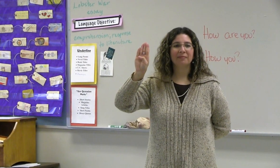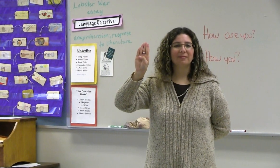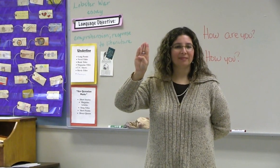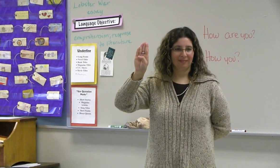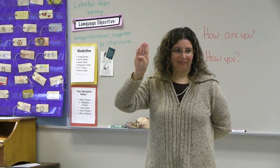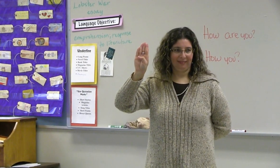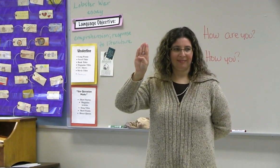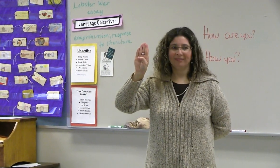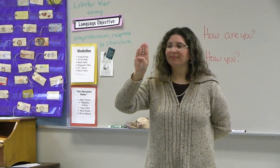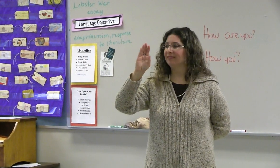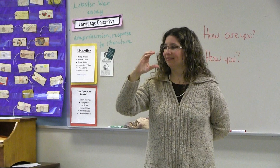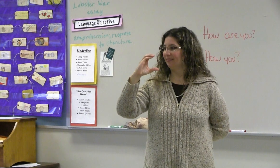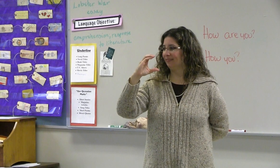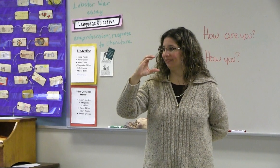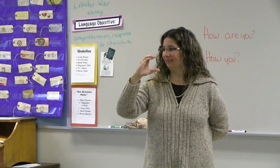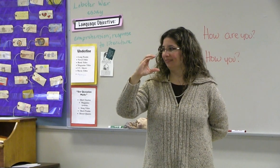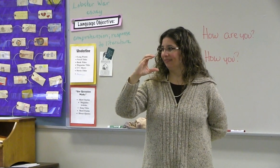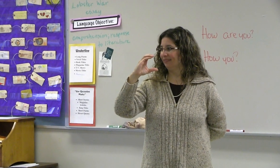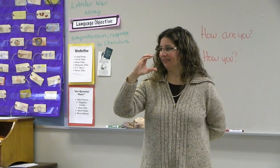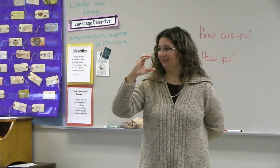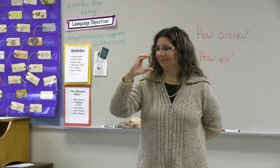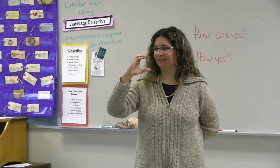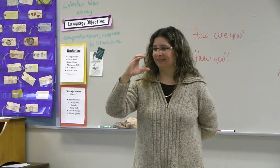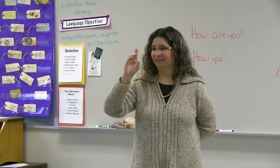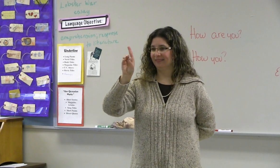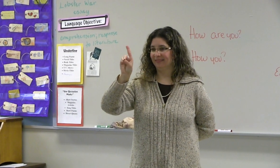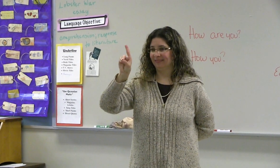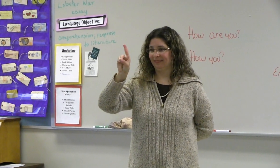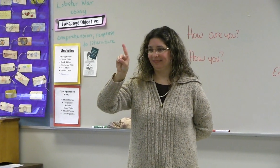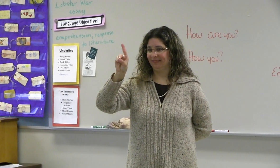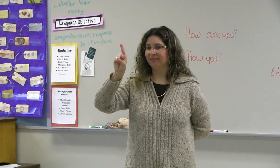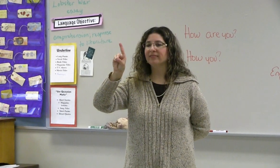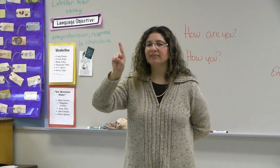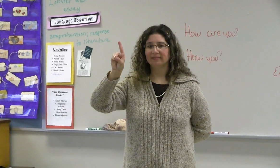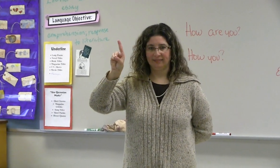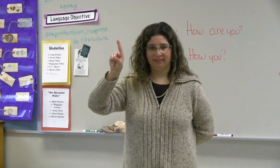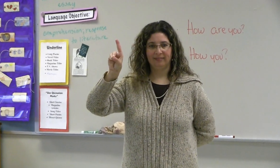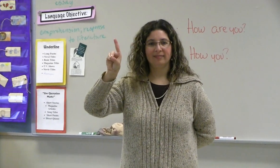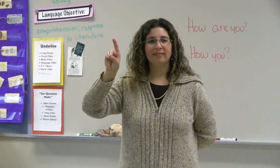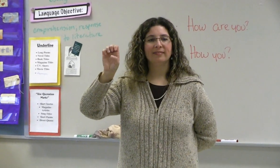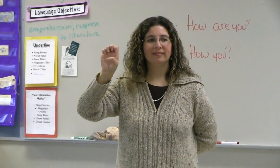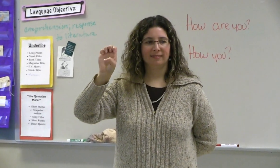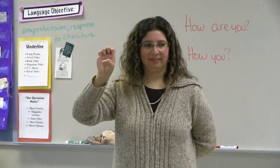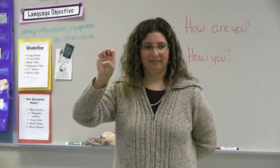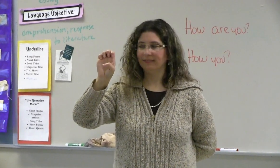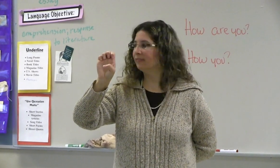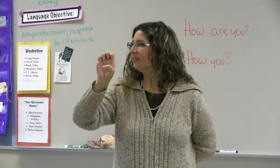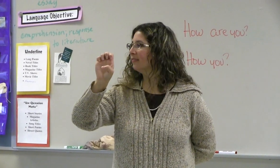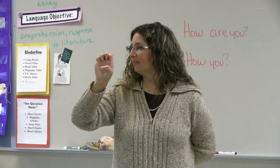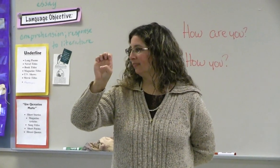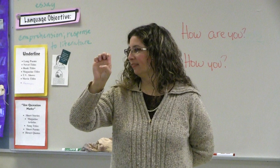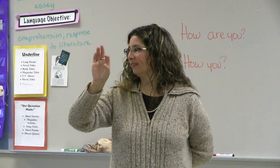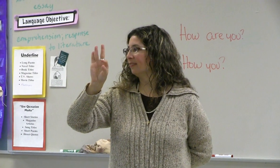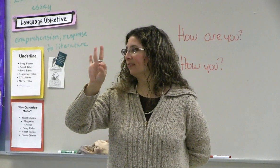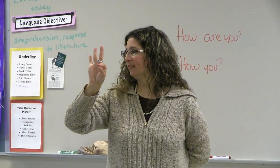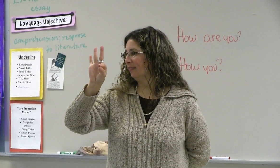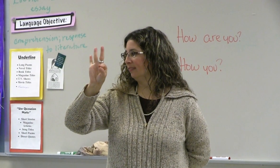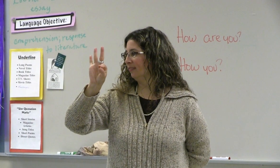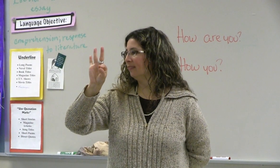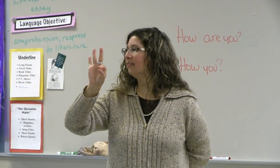And the reason why we started teaching ASL at the middle school is because we have deaf students